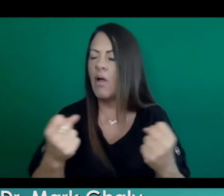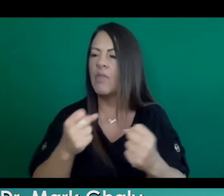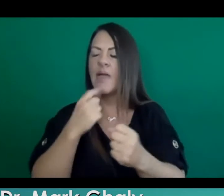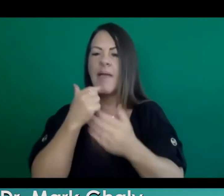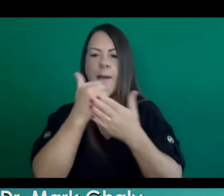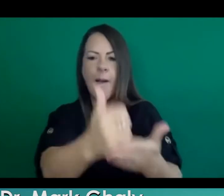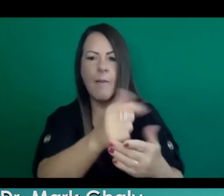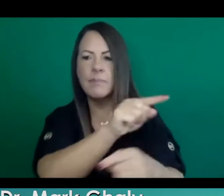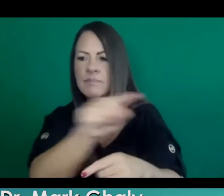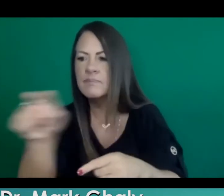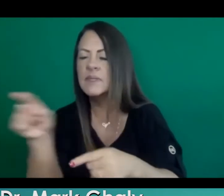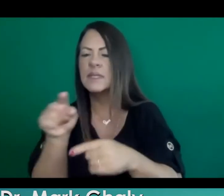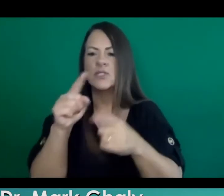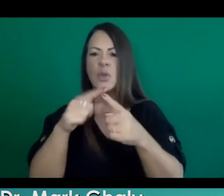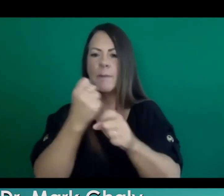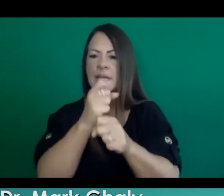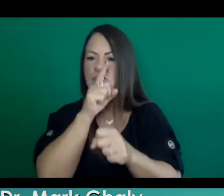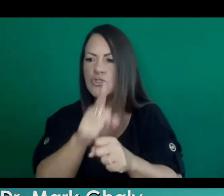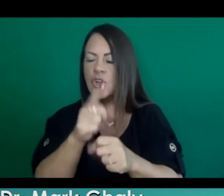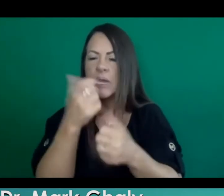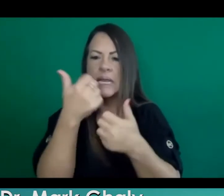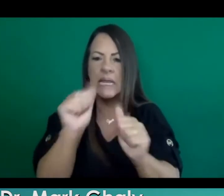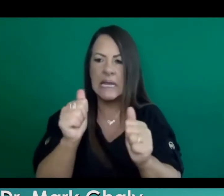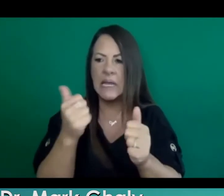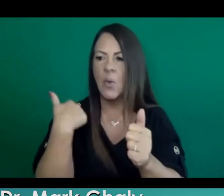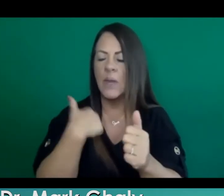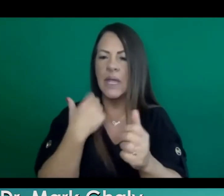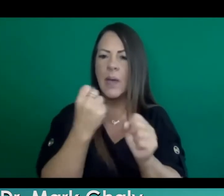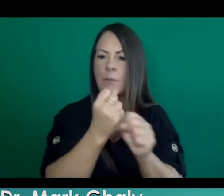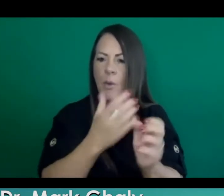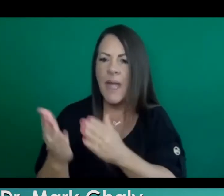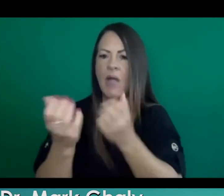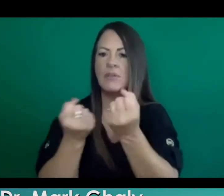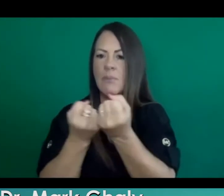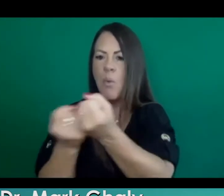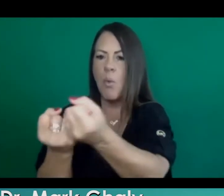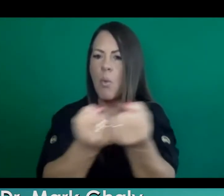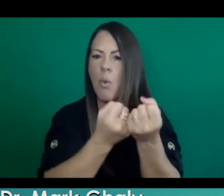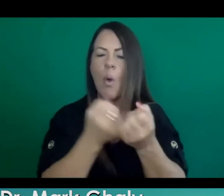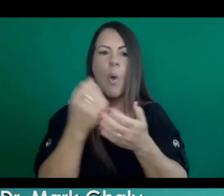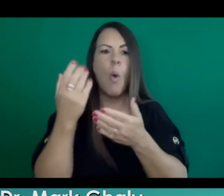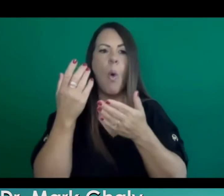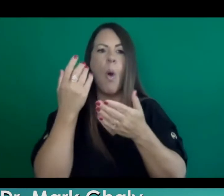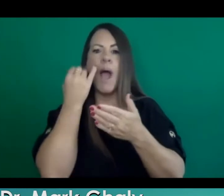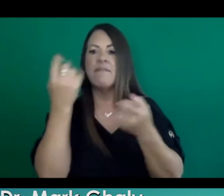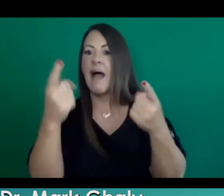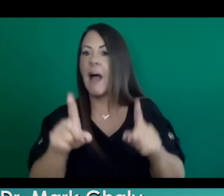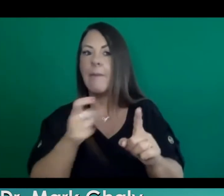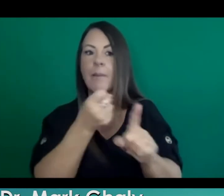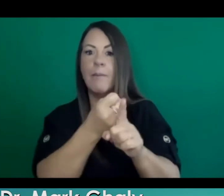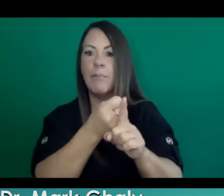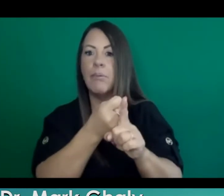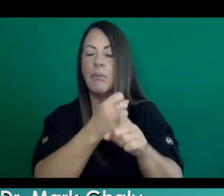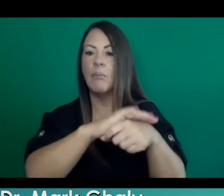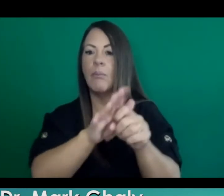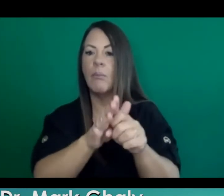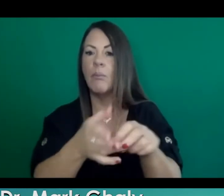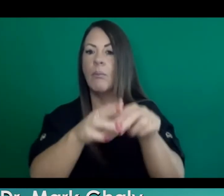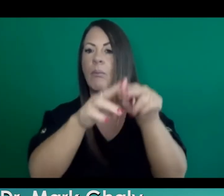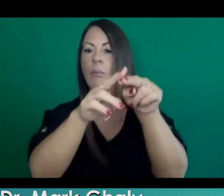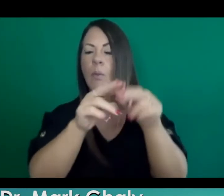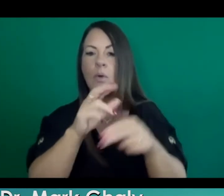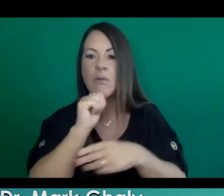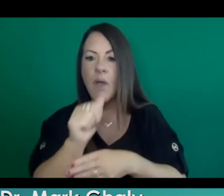any early trends in the data so that we can be prepared for what might be added need for